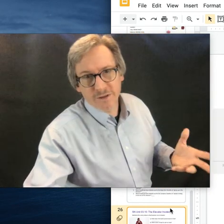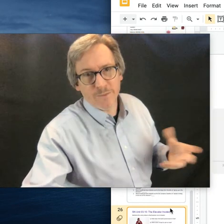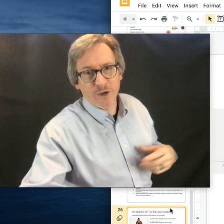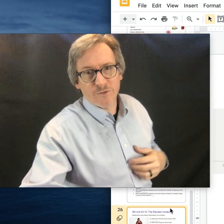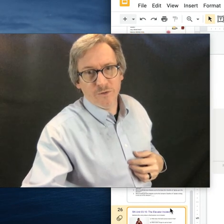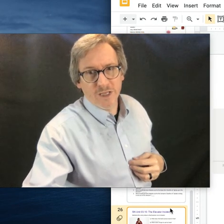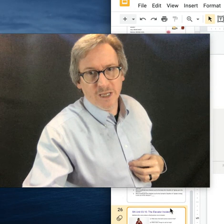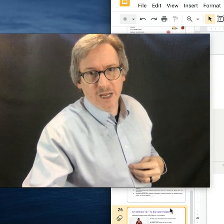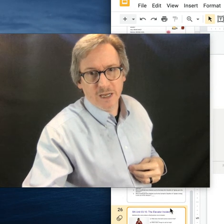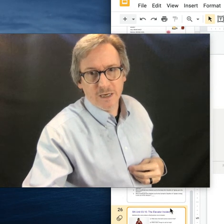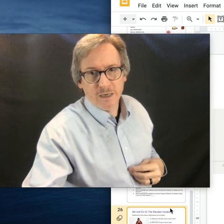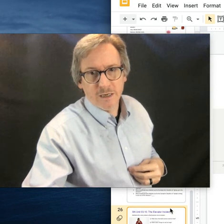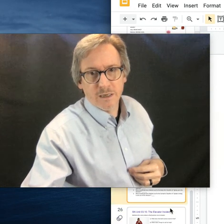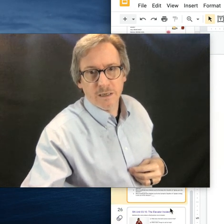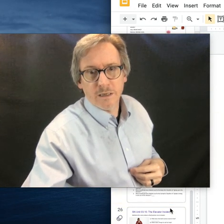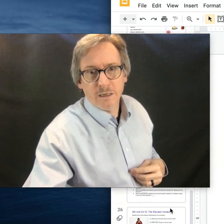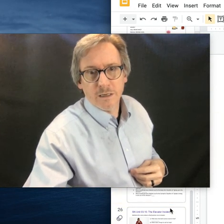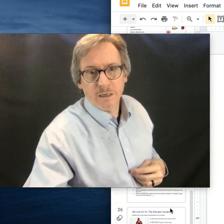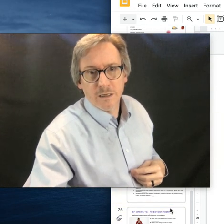So then we go through the